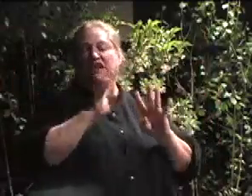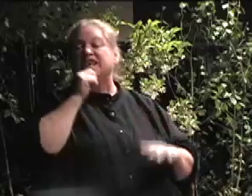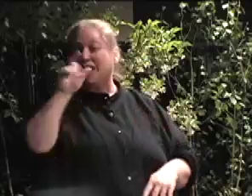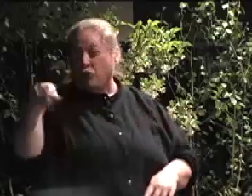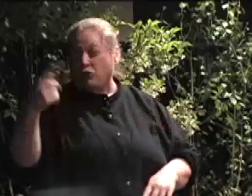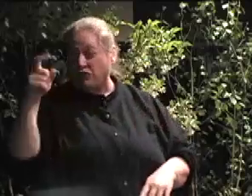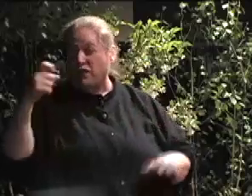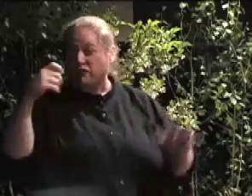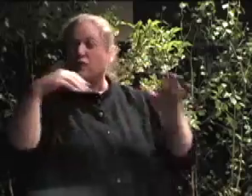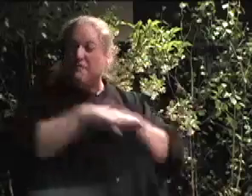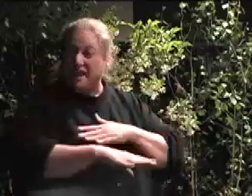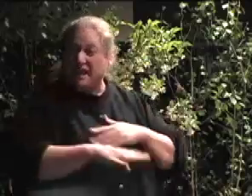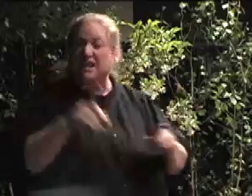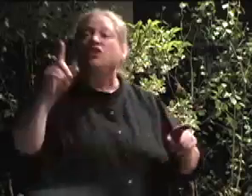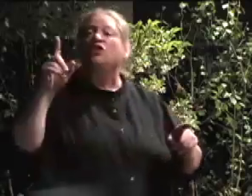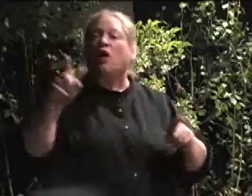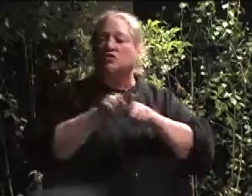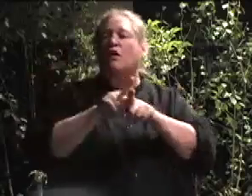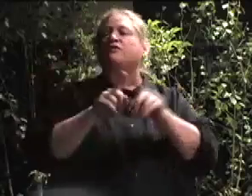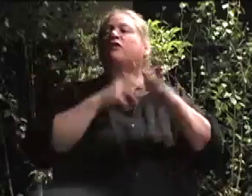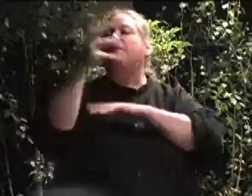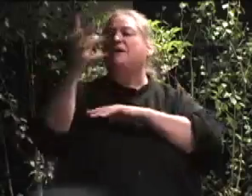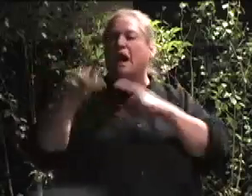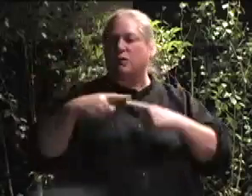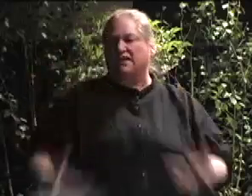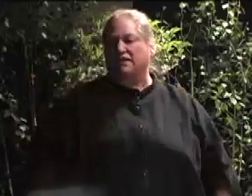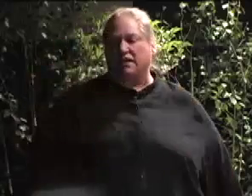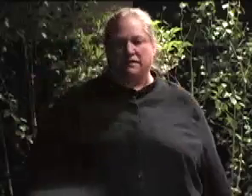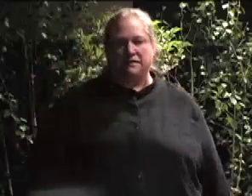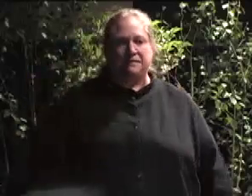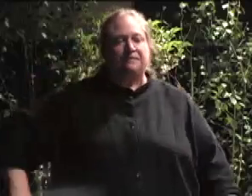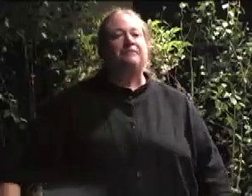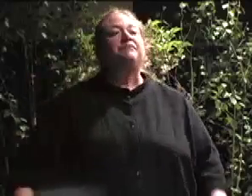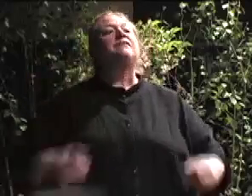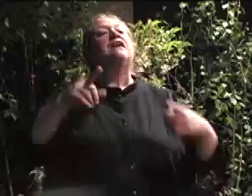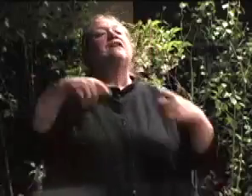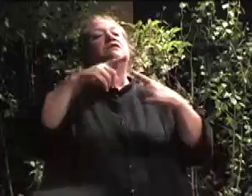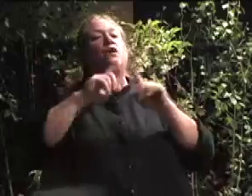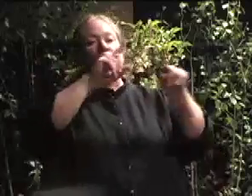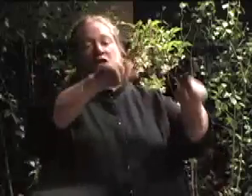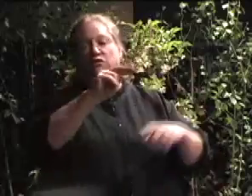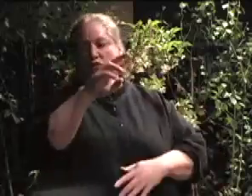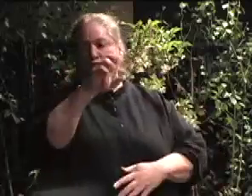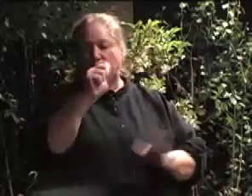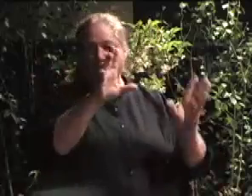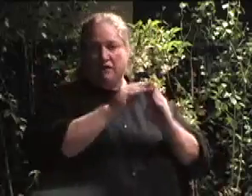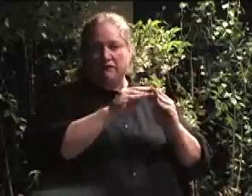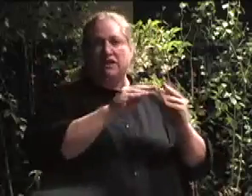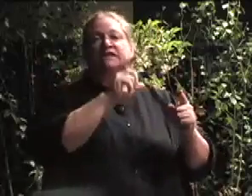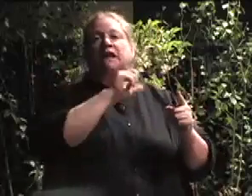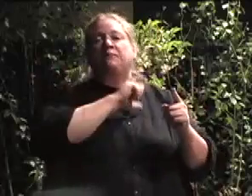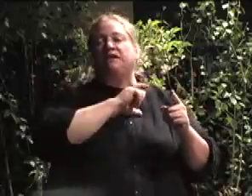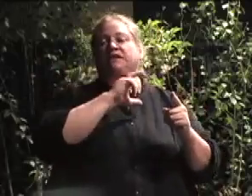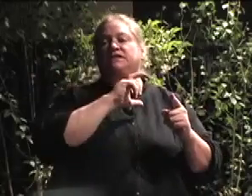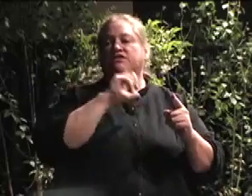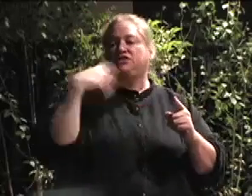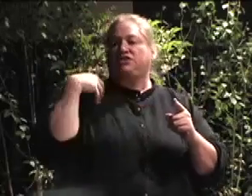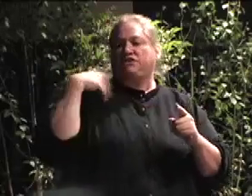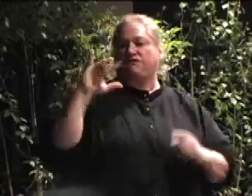me into this news conference, you have to let me out when it's done. So I went to the news conference, and police chief John Harrington